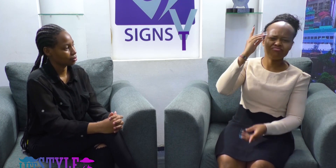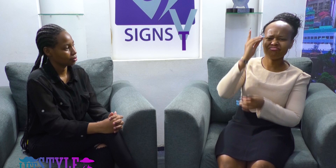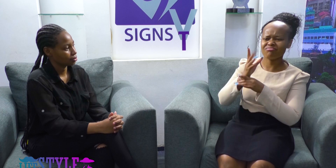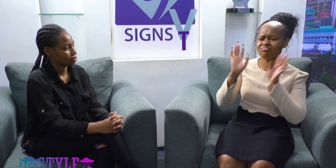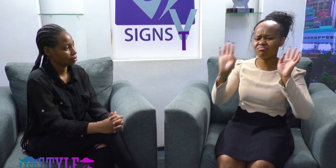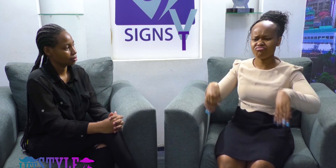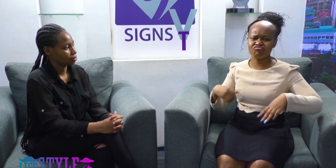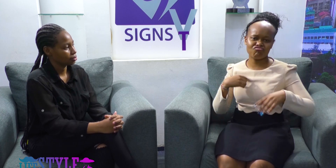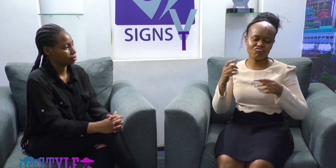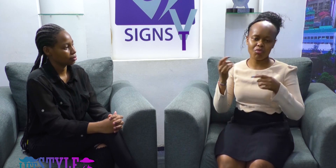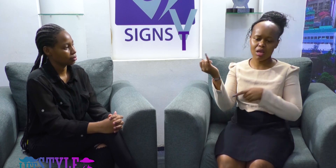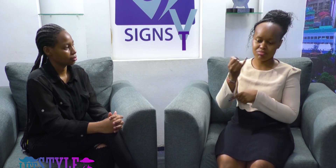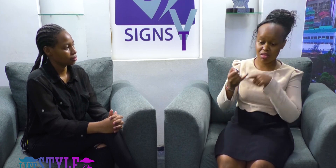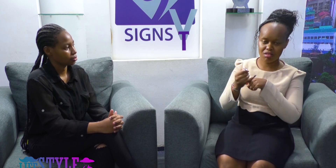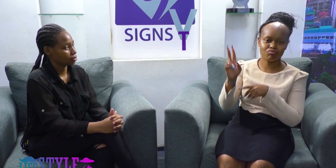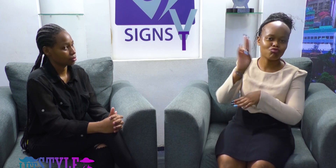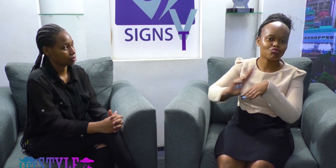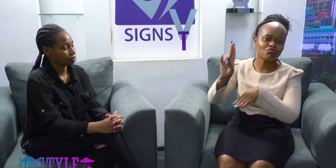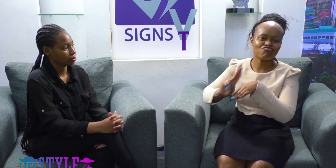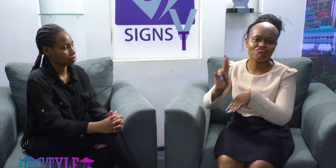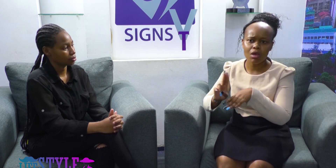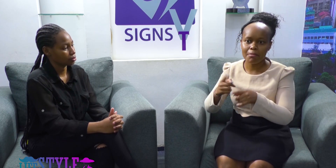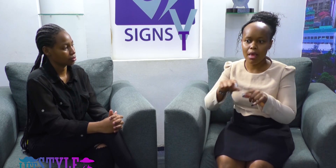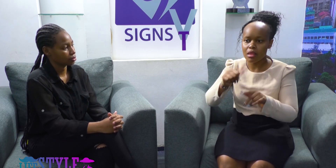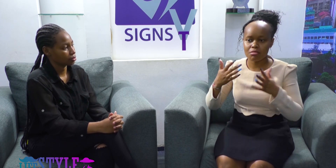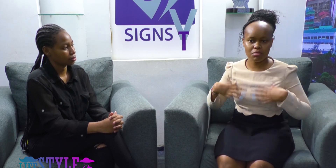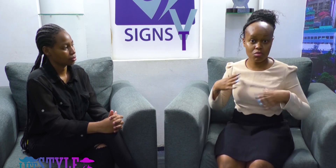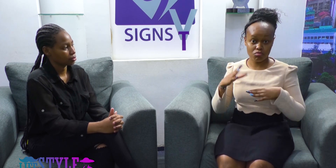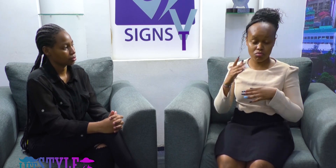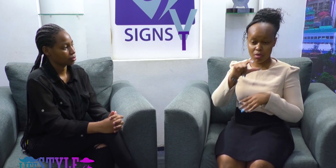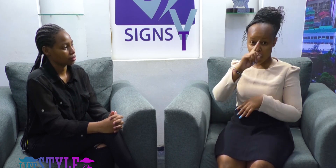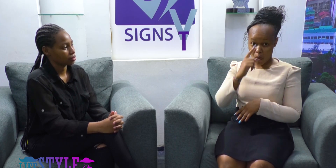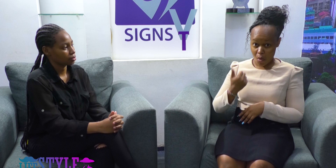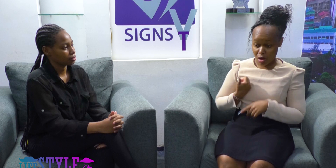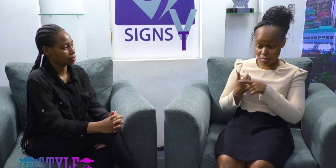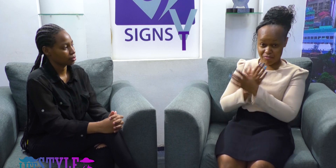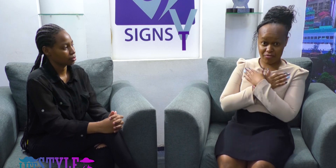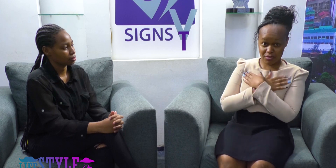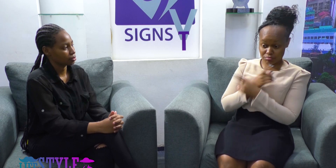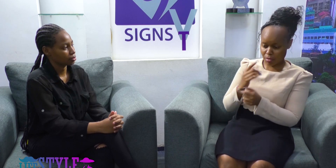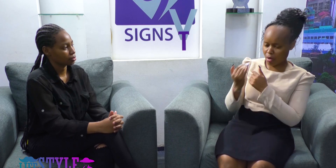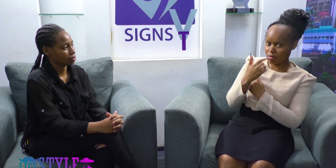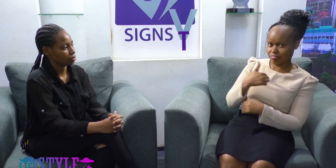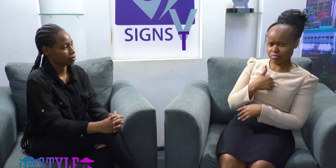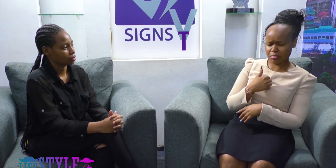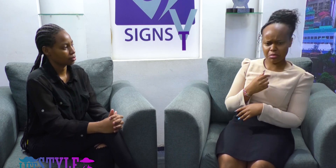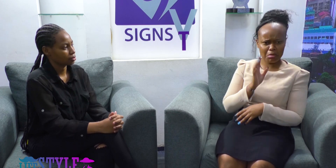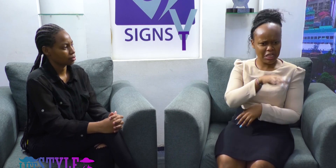searched around, but I didn't get any school, so I decided to give up. So one of my friends